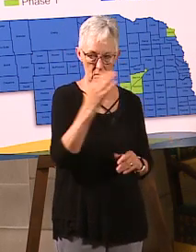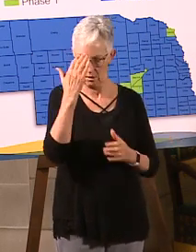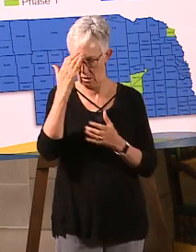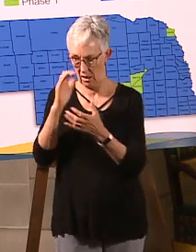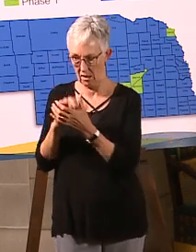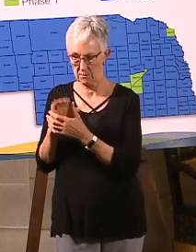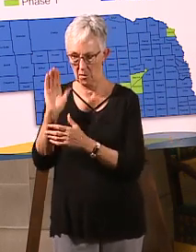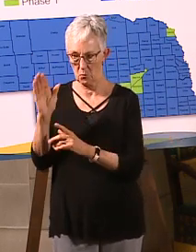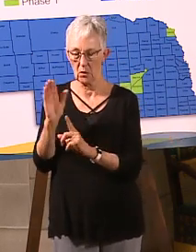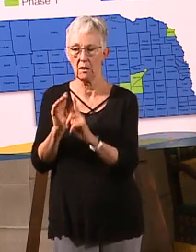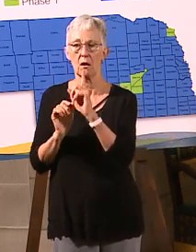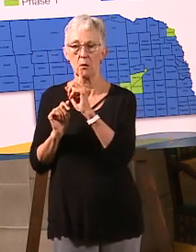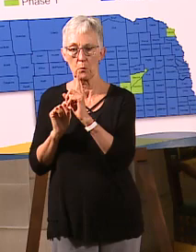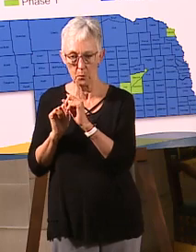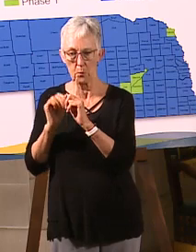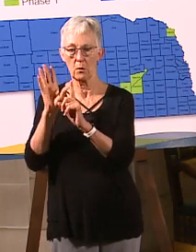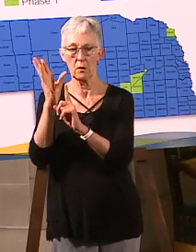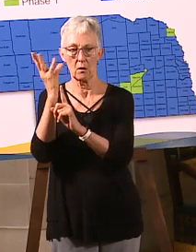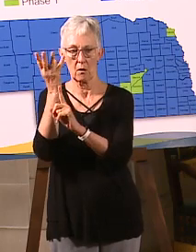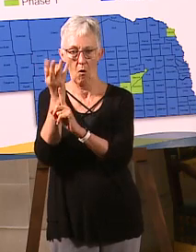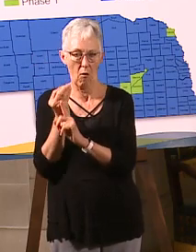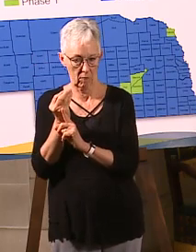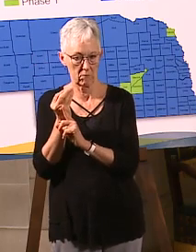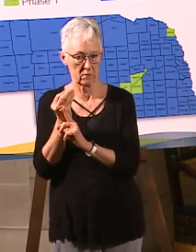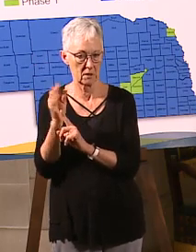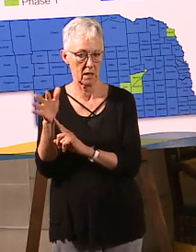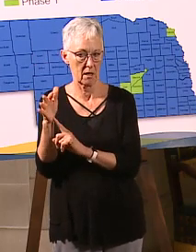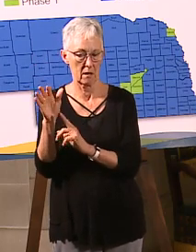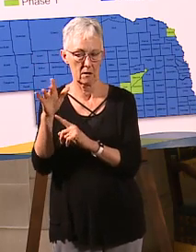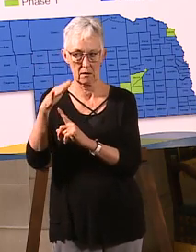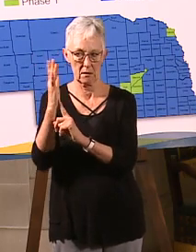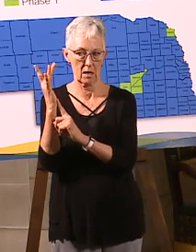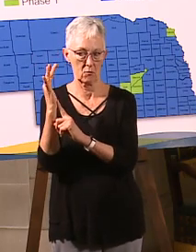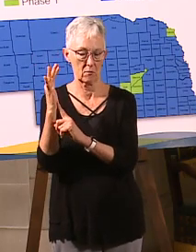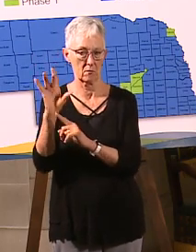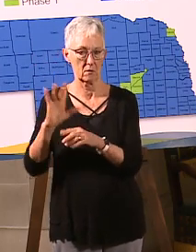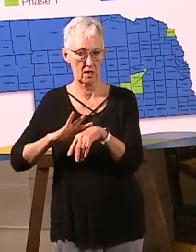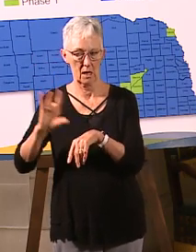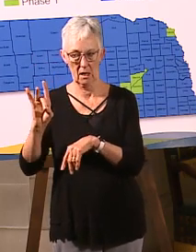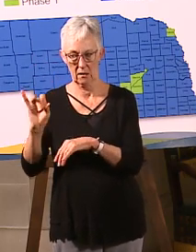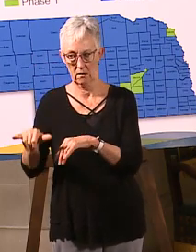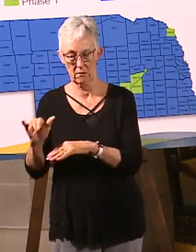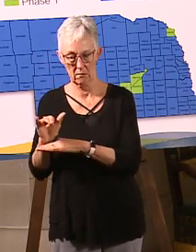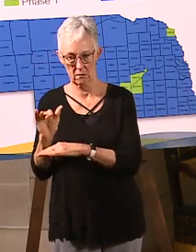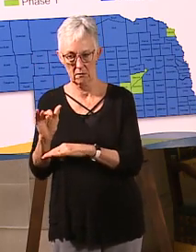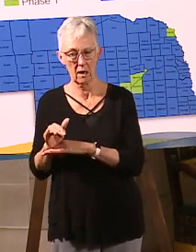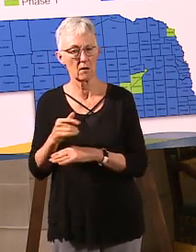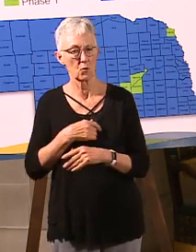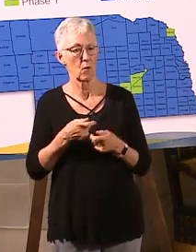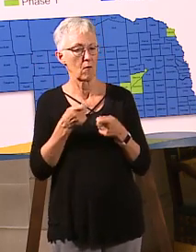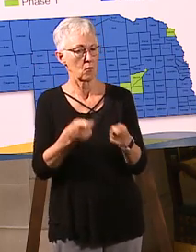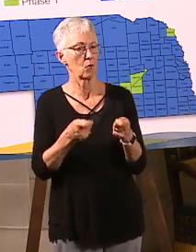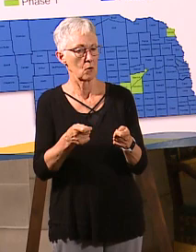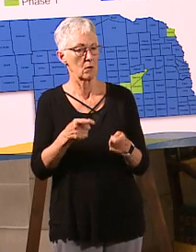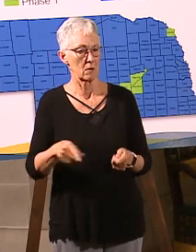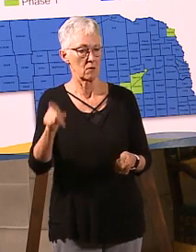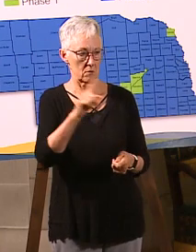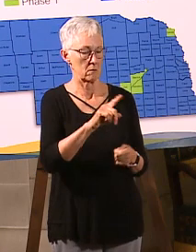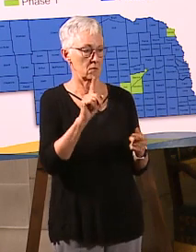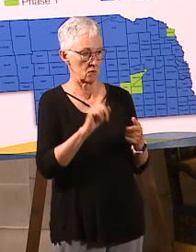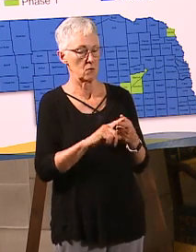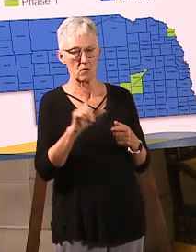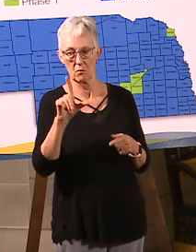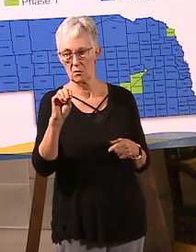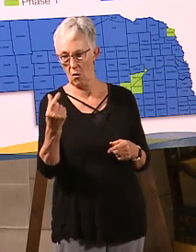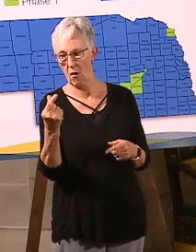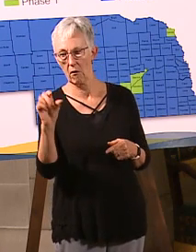Nebraskans to, at some point throughout the day, to log on and remember our fallen through